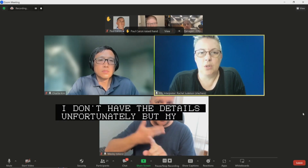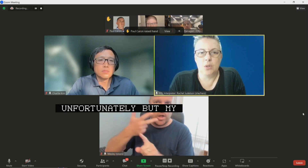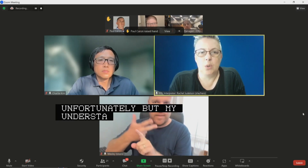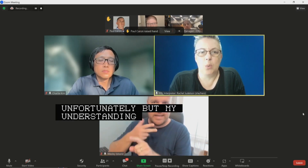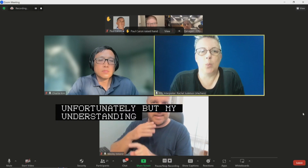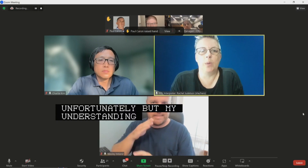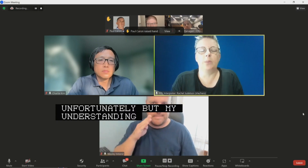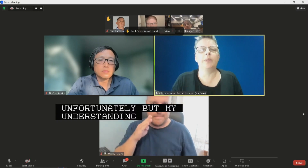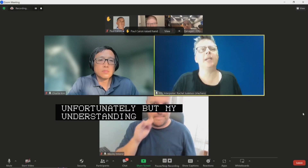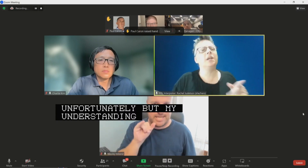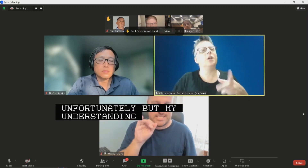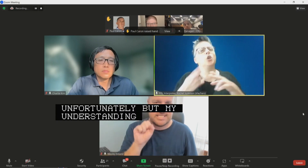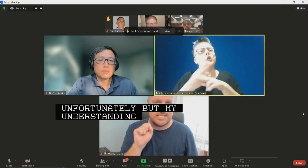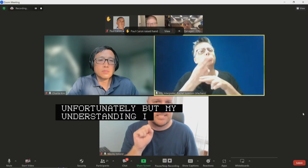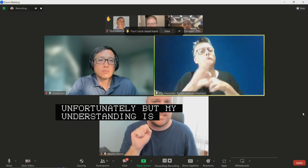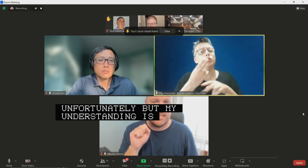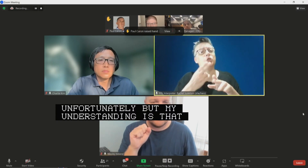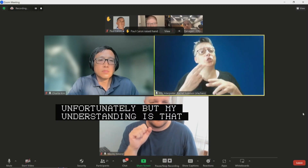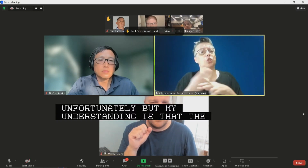consumers will be